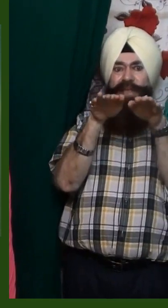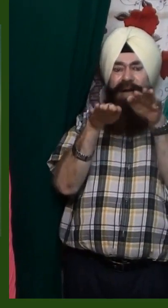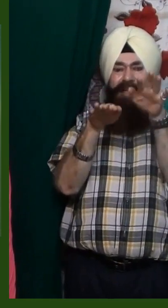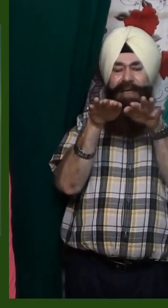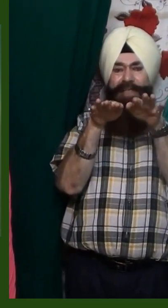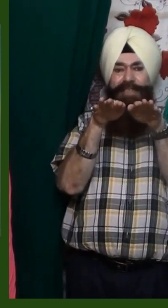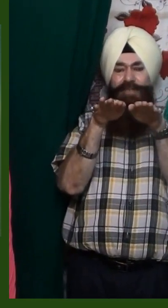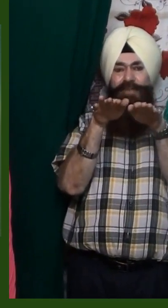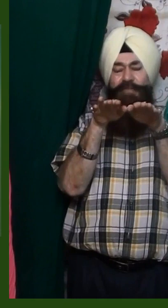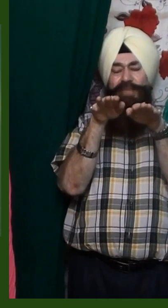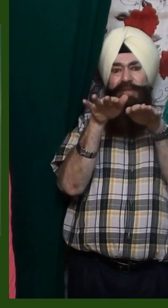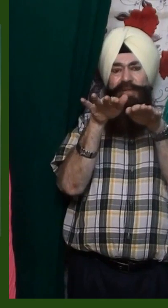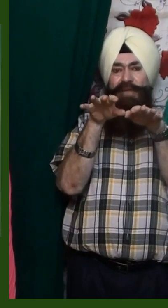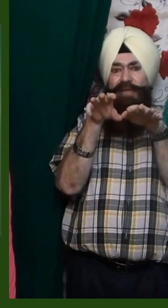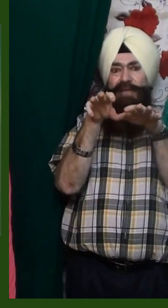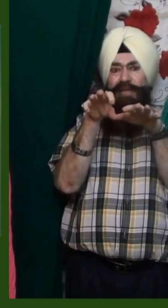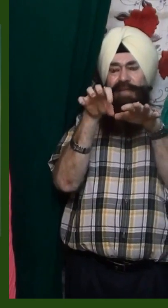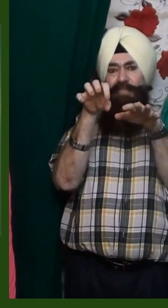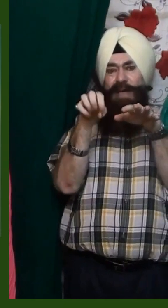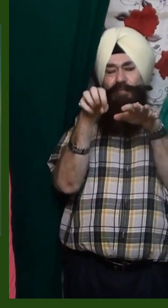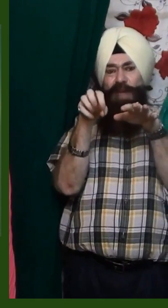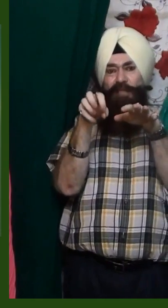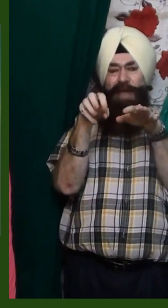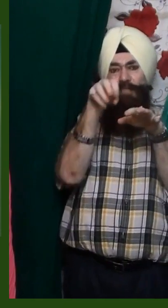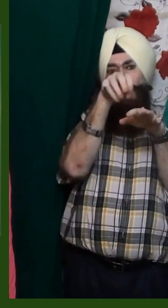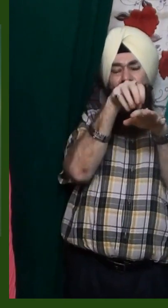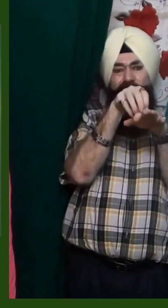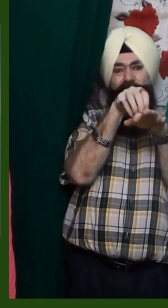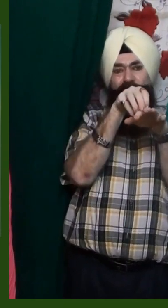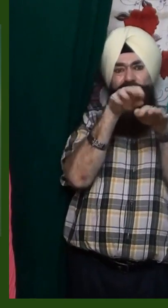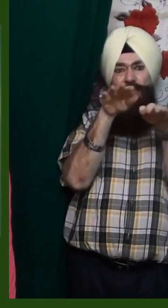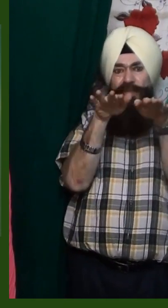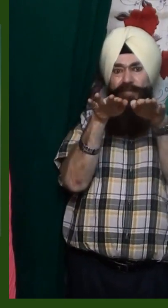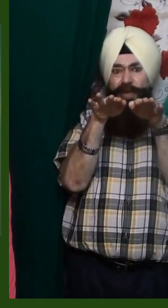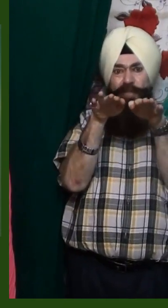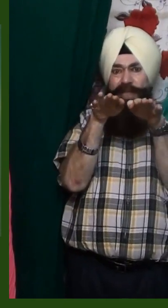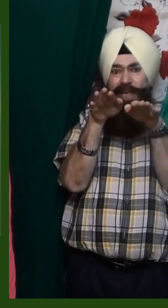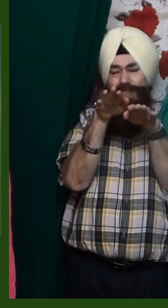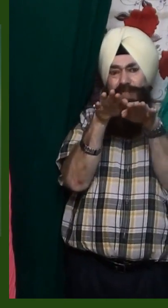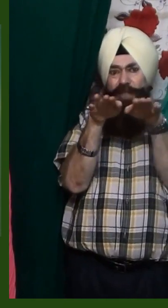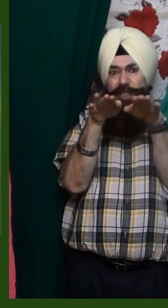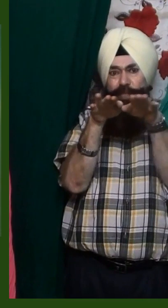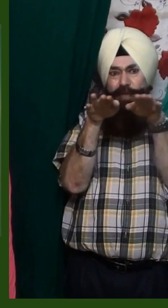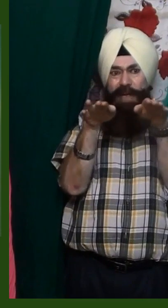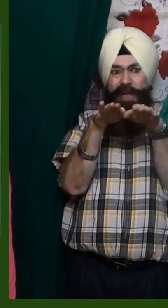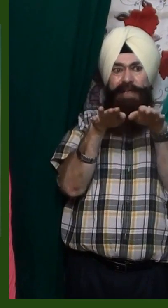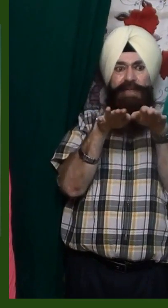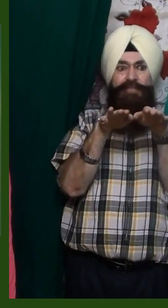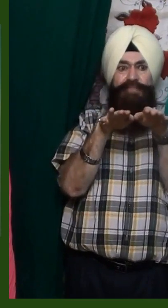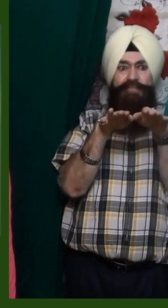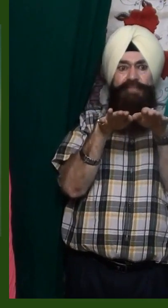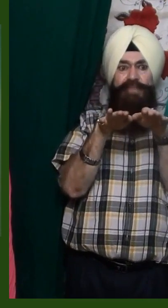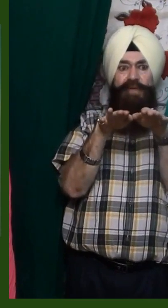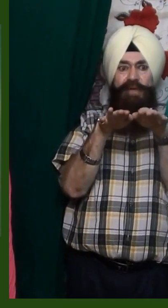So in that case, you know, the my frame and my friend frame will be the inertial with respect to one